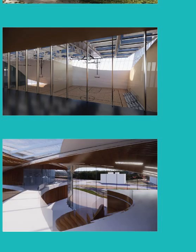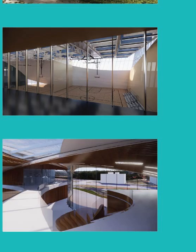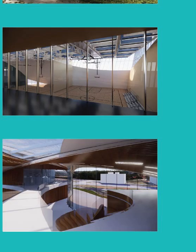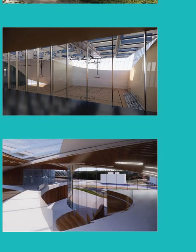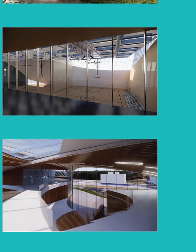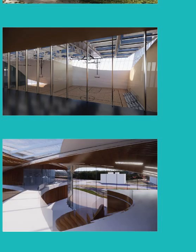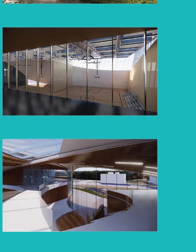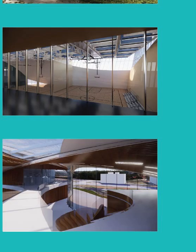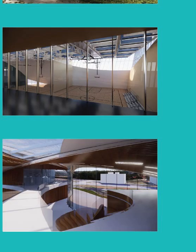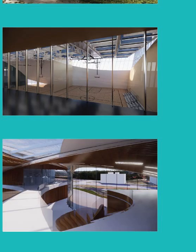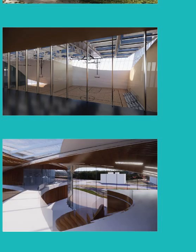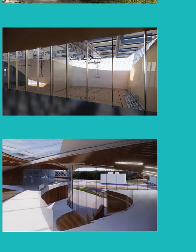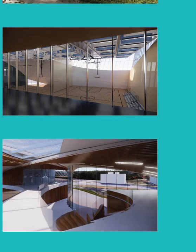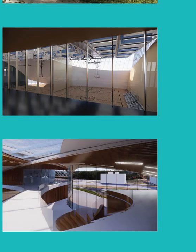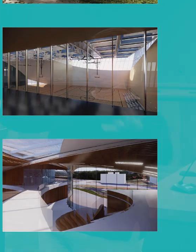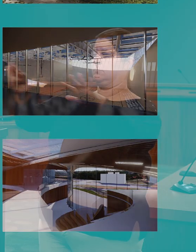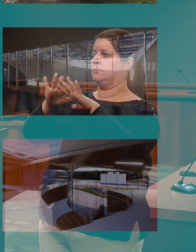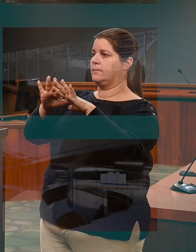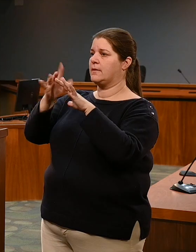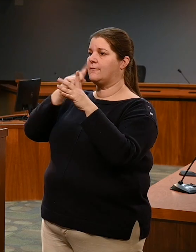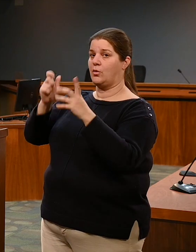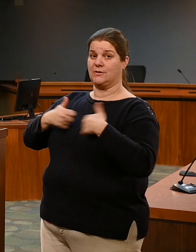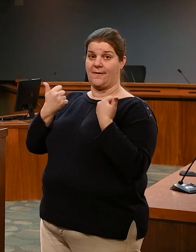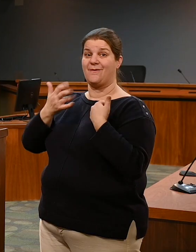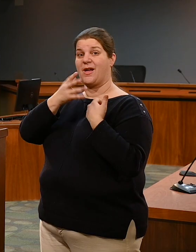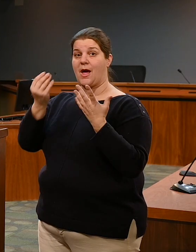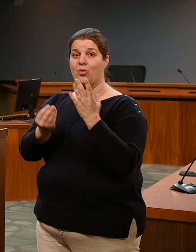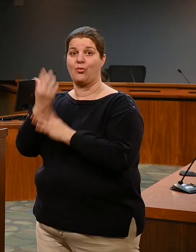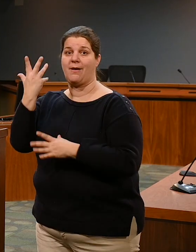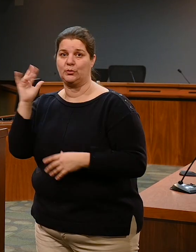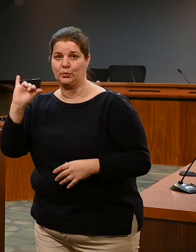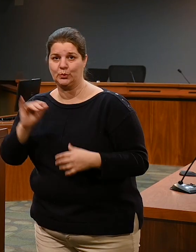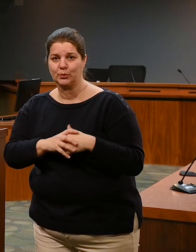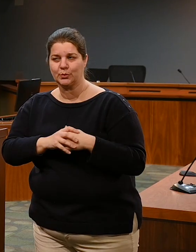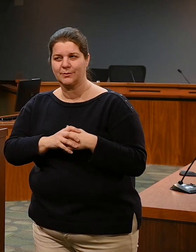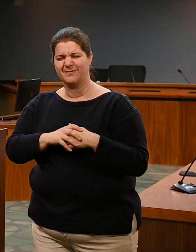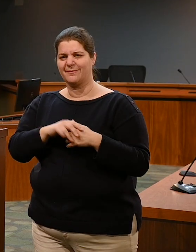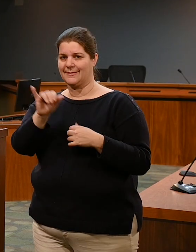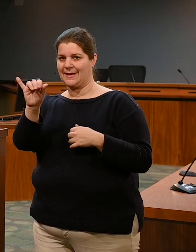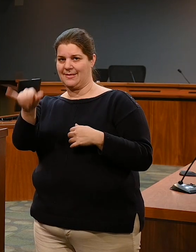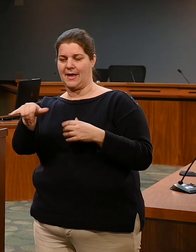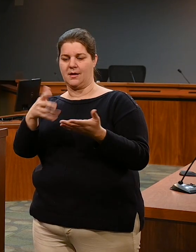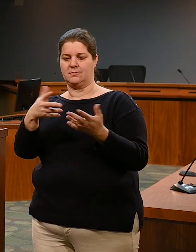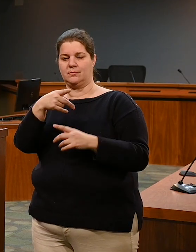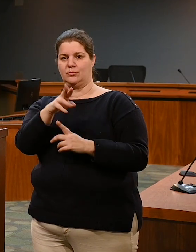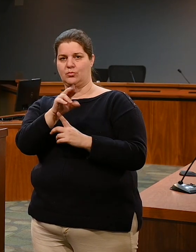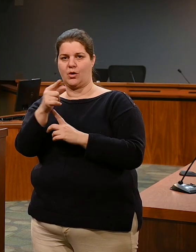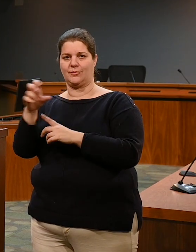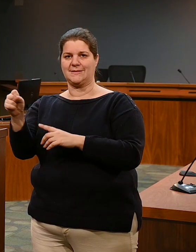truly not just survive, but thrive. That is what progress looks